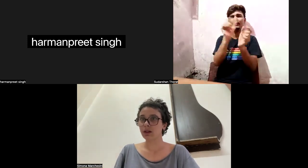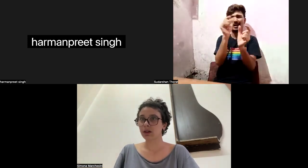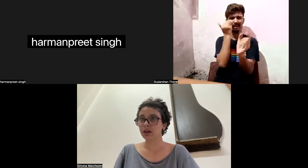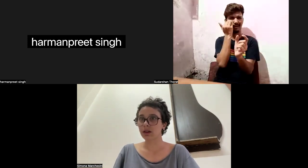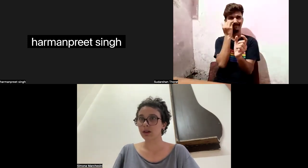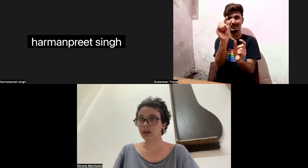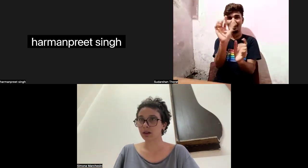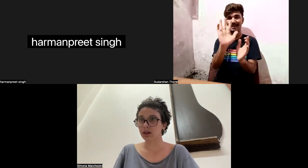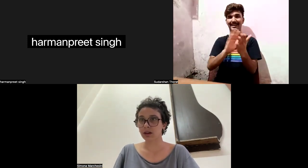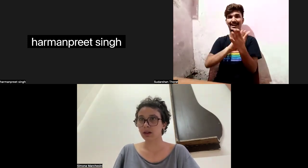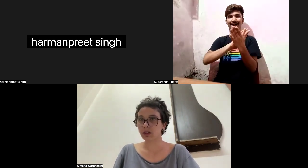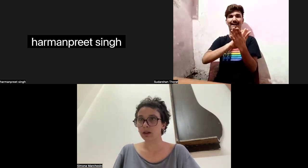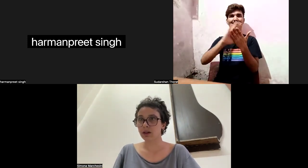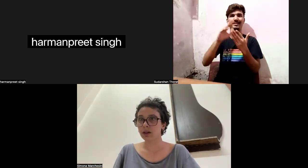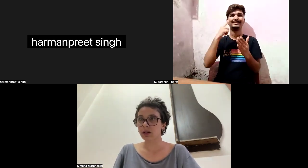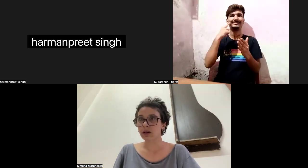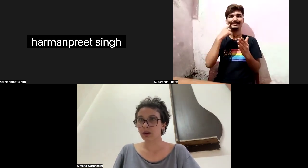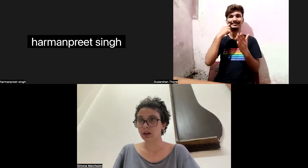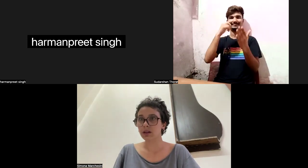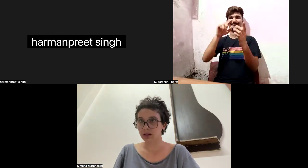So the terminology Hijra,